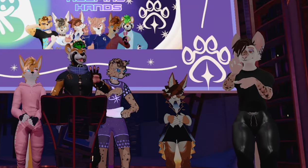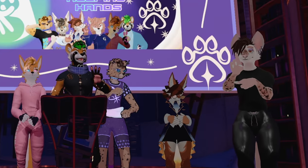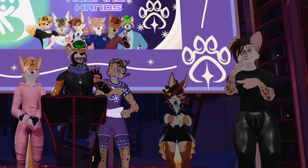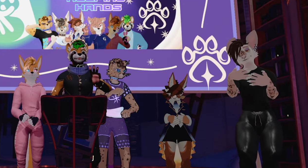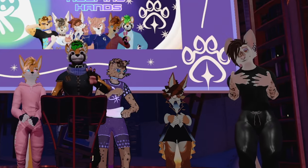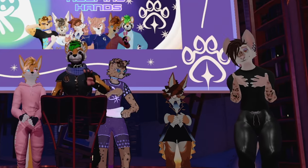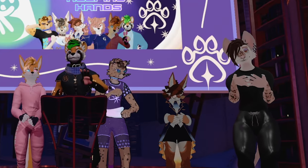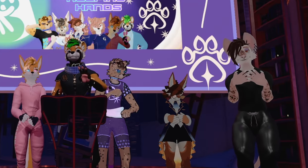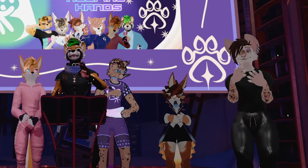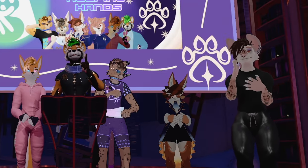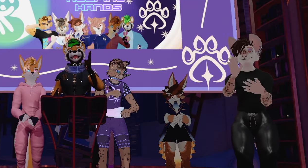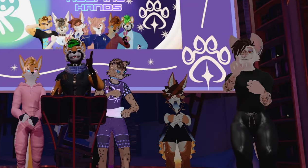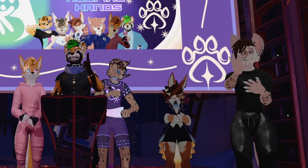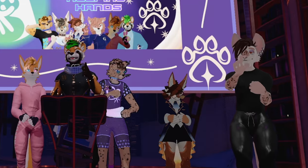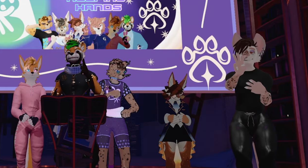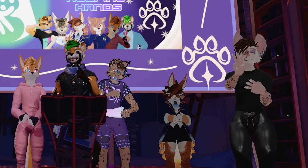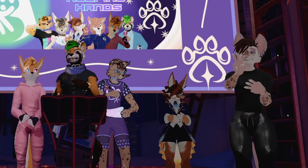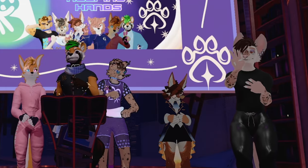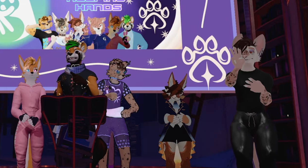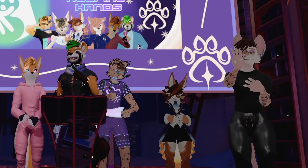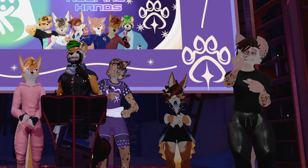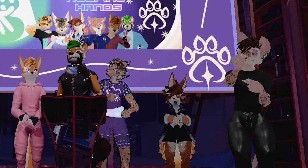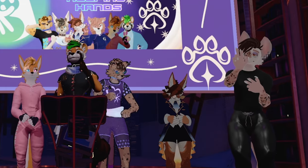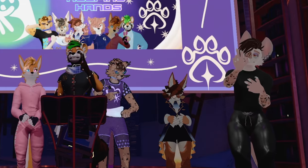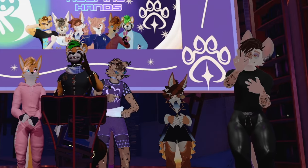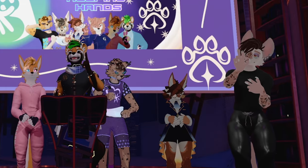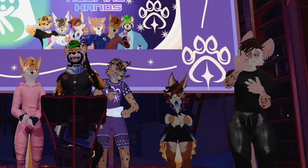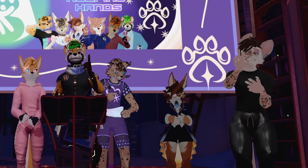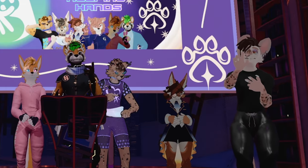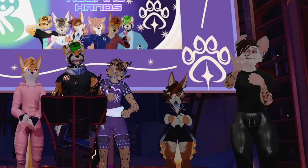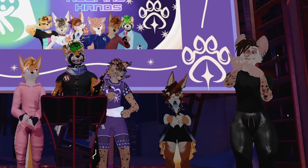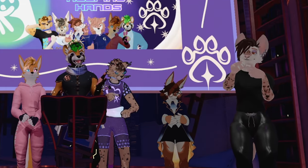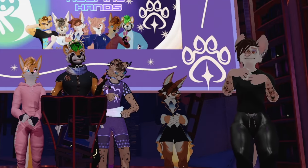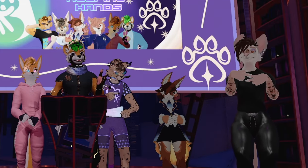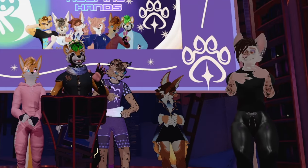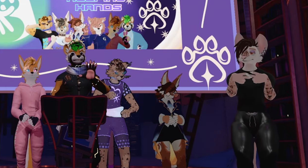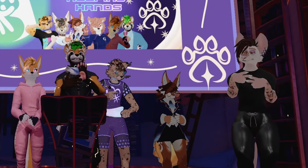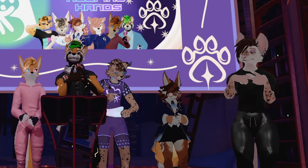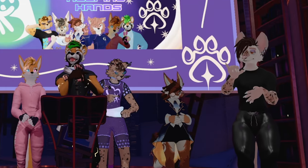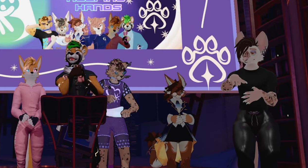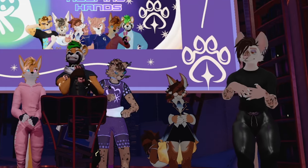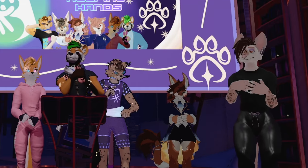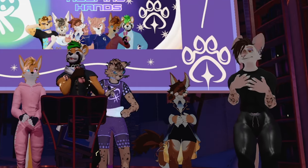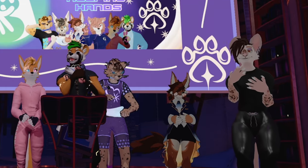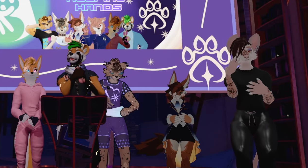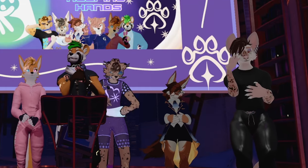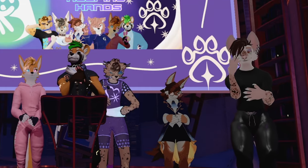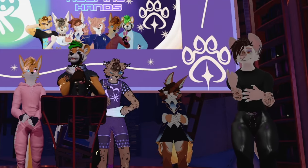problematic. But I know somebody has made a modification to those where it adds